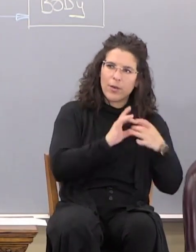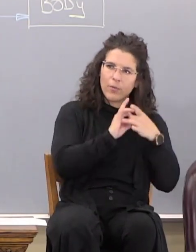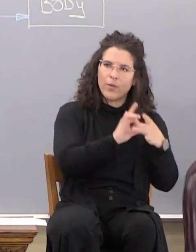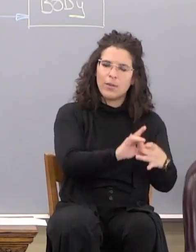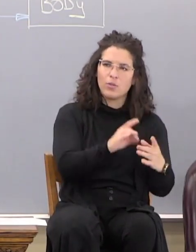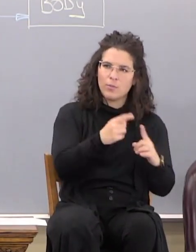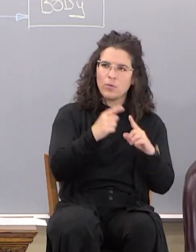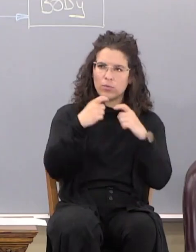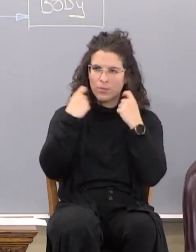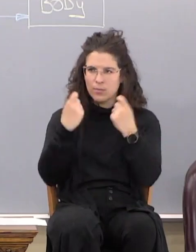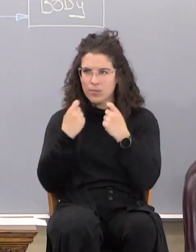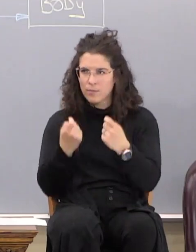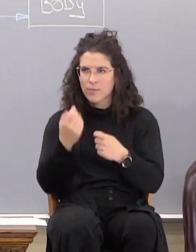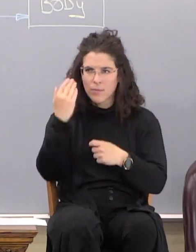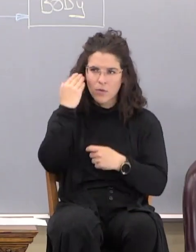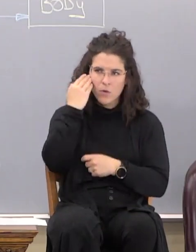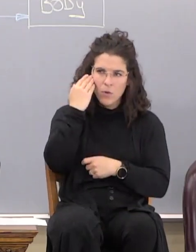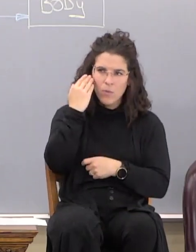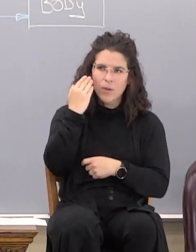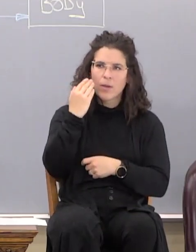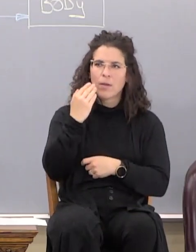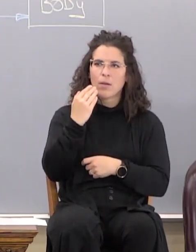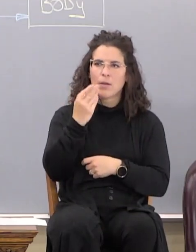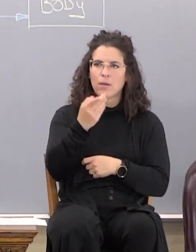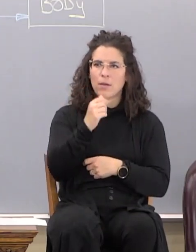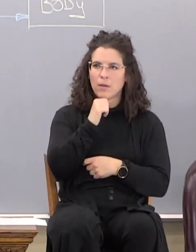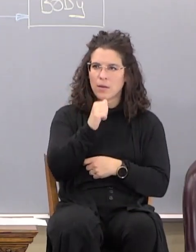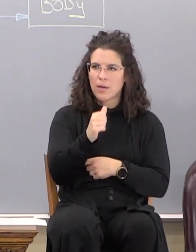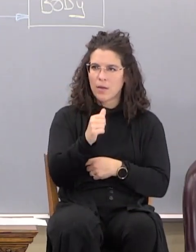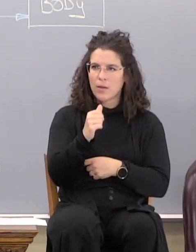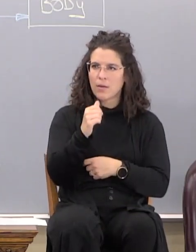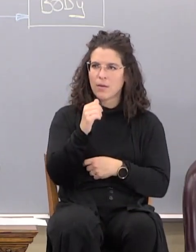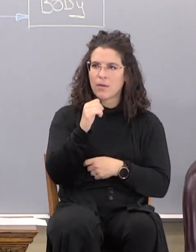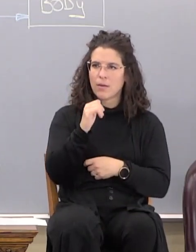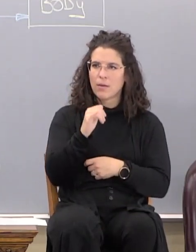sin? Knowing... Know you not.